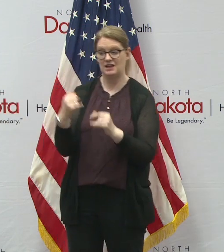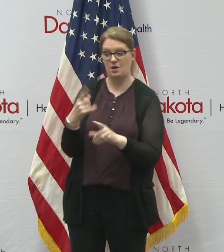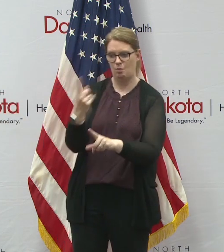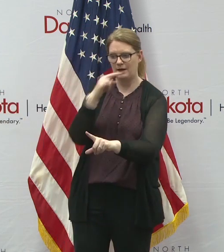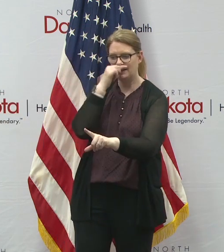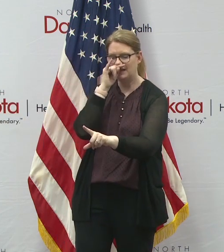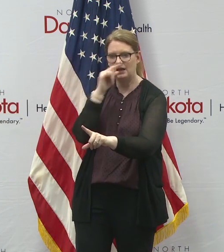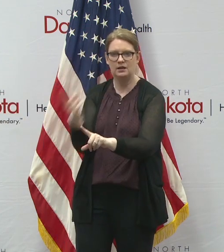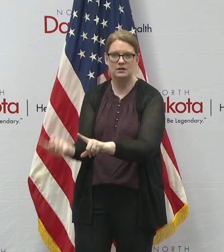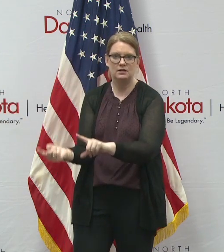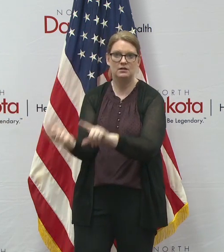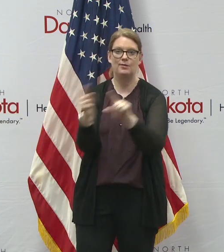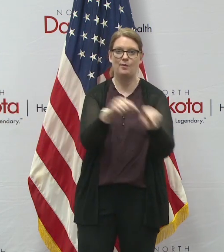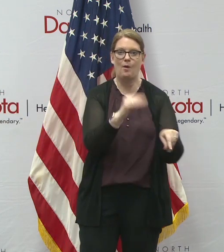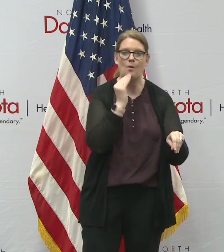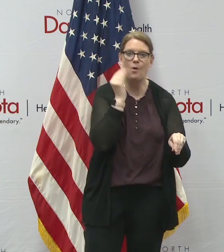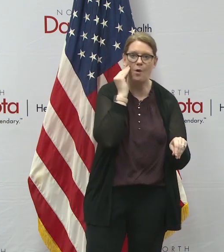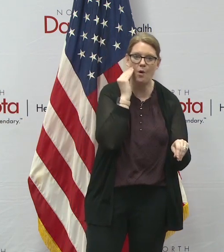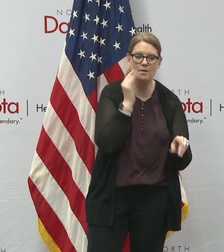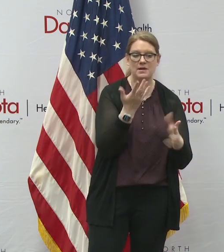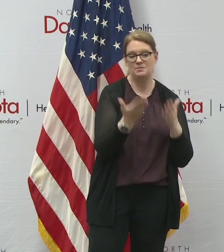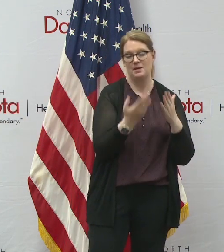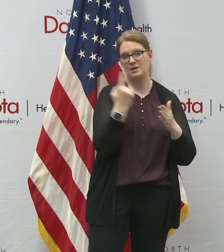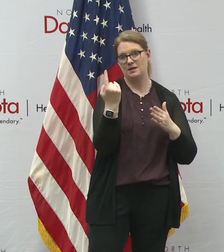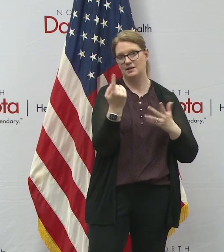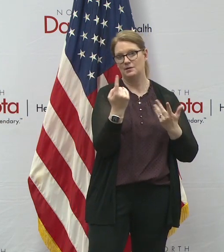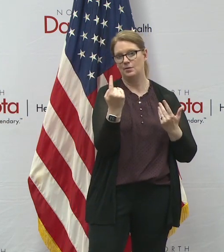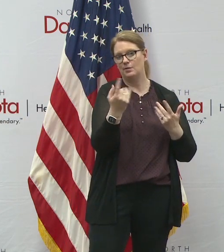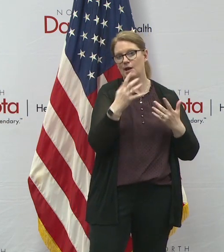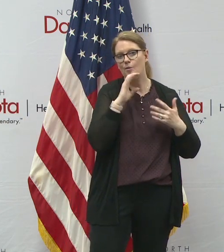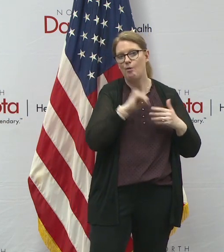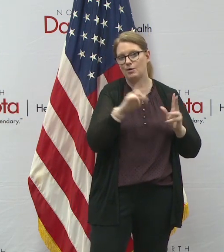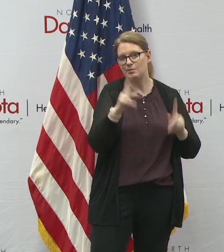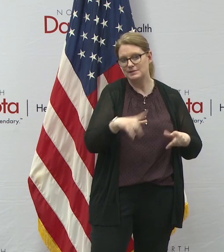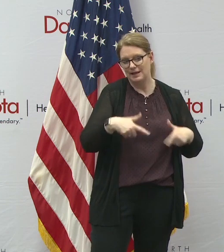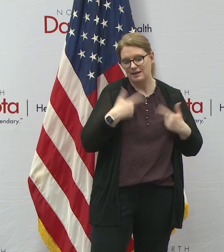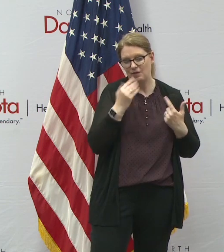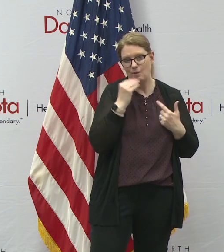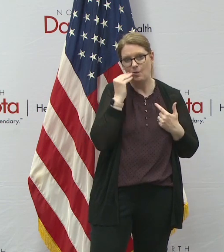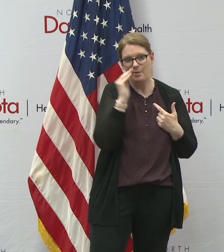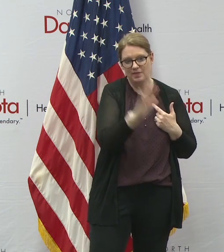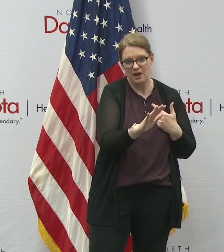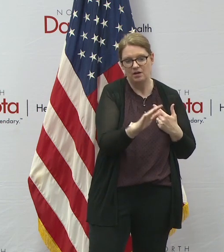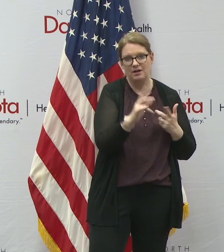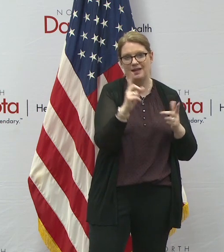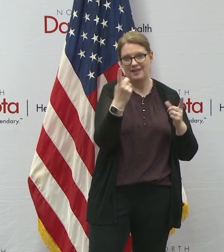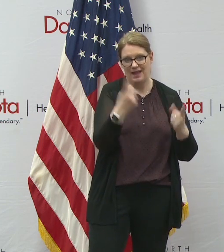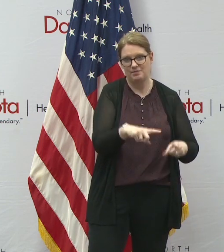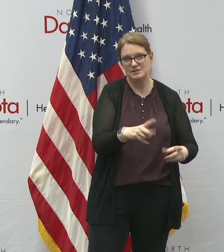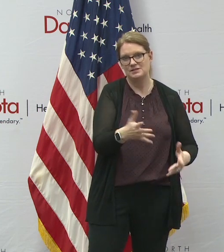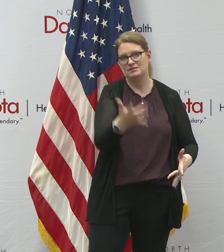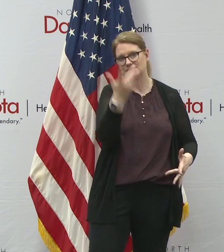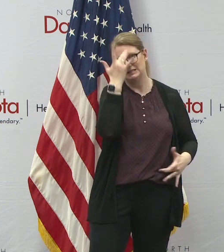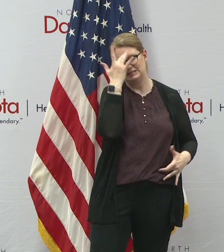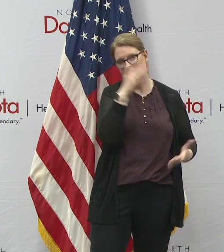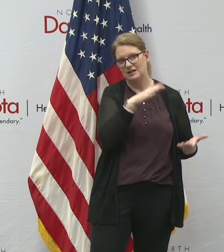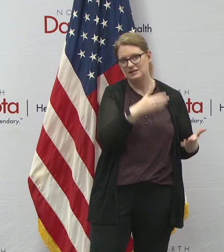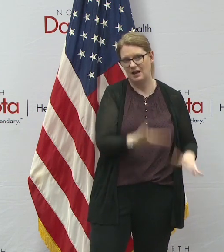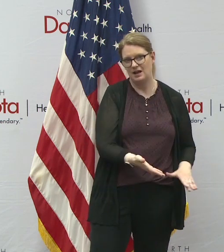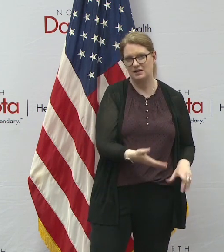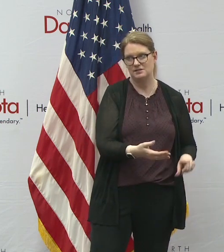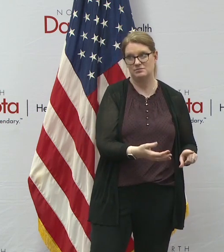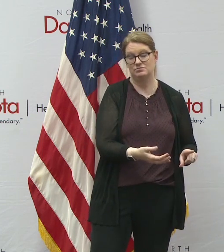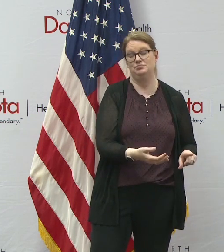with a vulnerable elderly adult, and someone gets this and dies from that. And so I think when we talk about